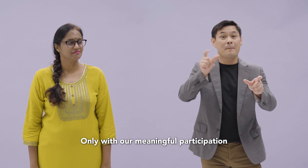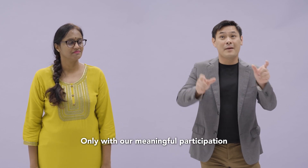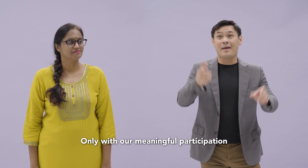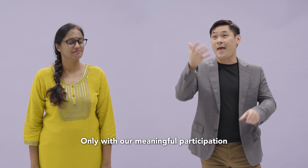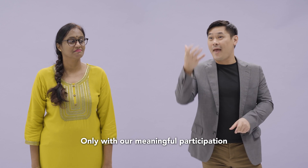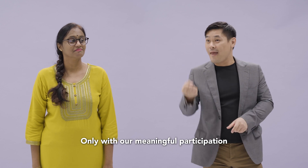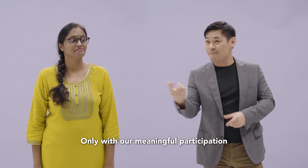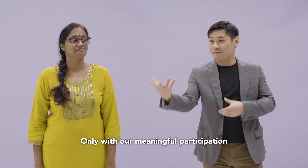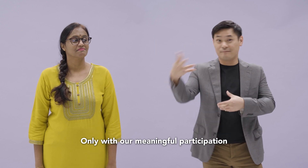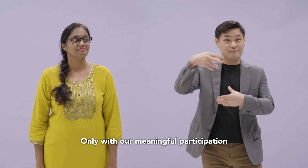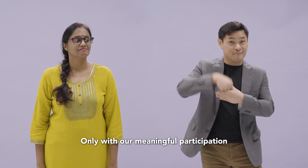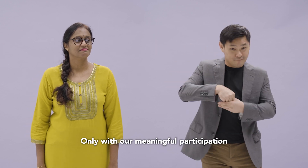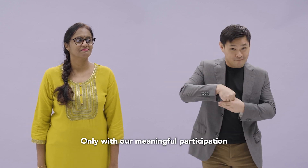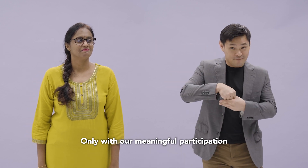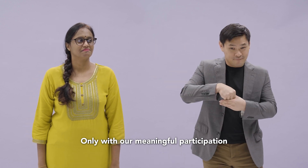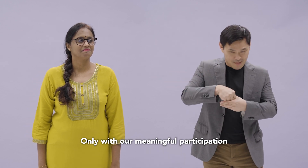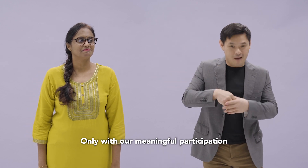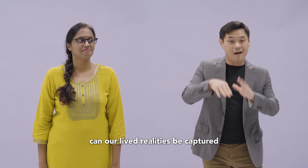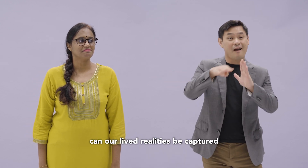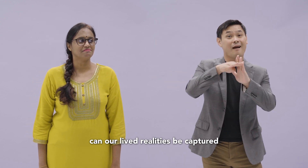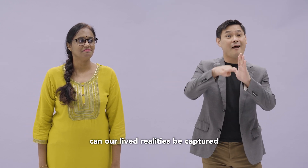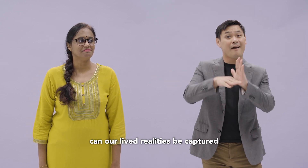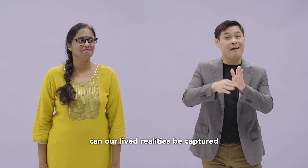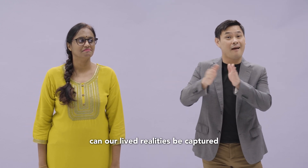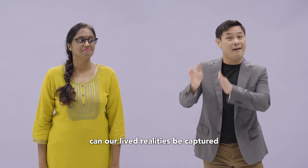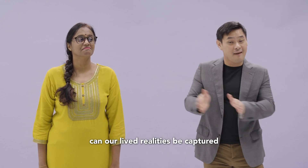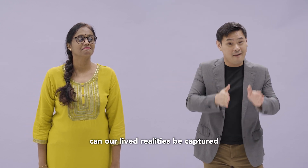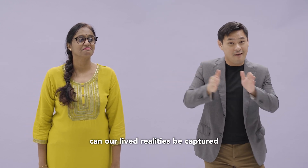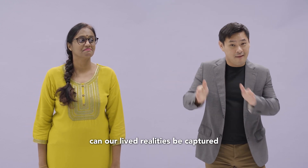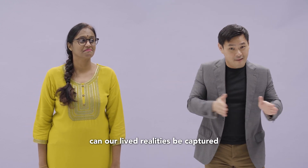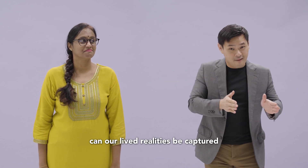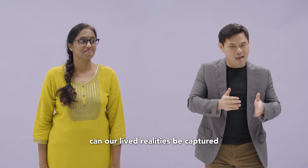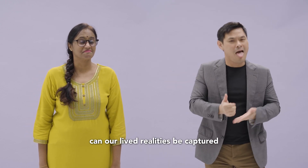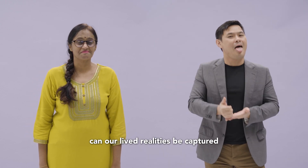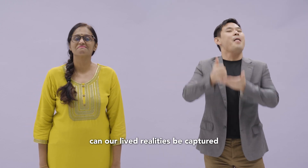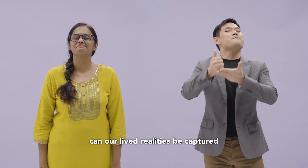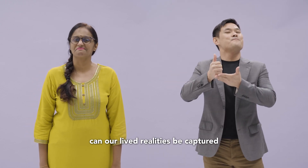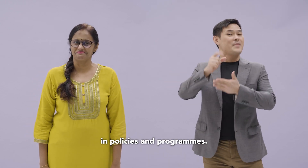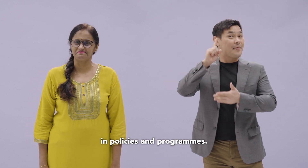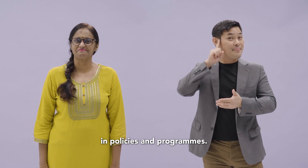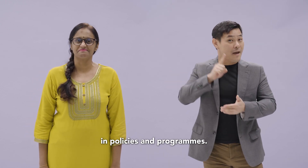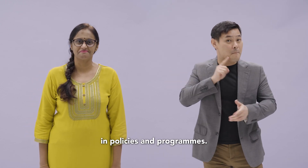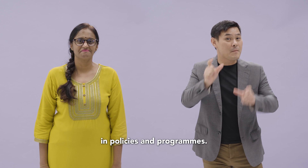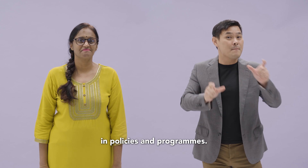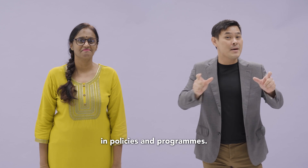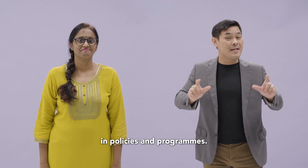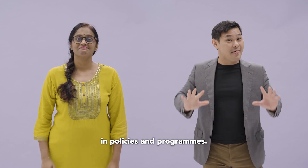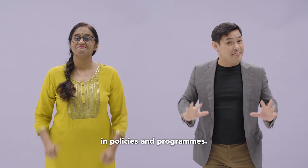Only with our meaningful participation can our lived realities be captured in policies and